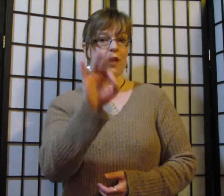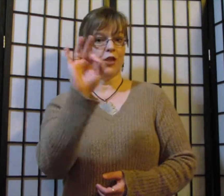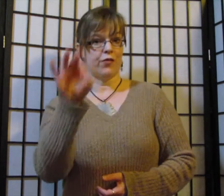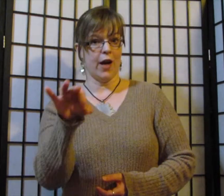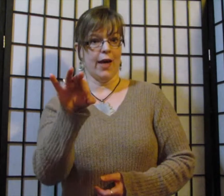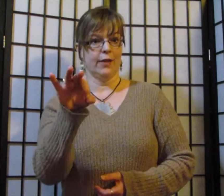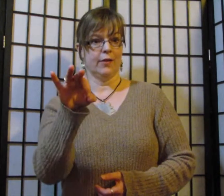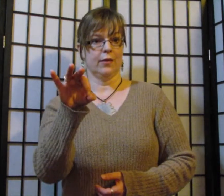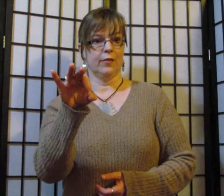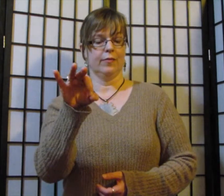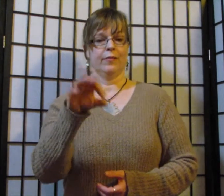French fries.